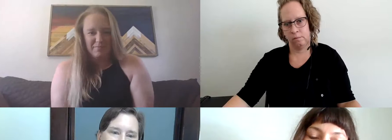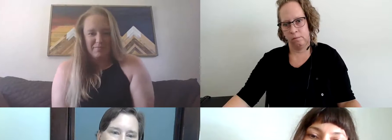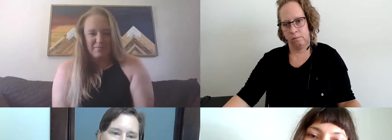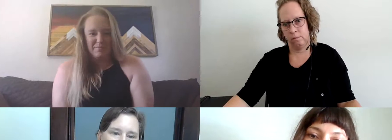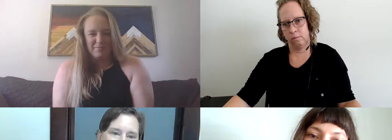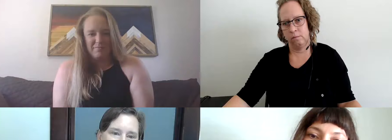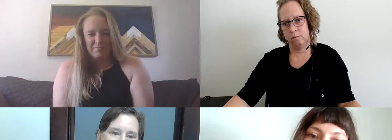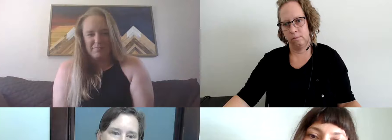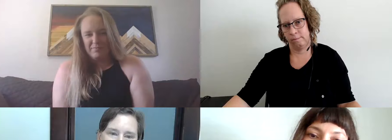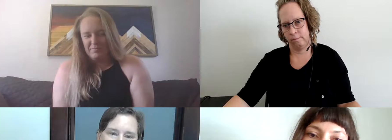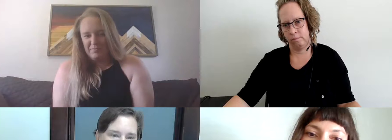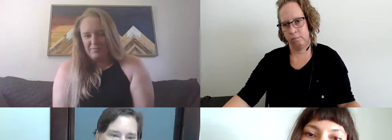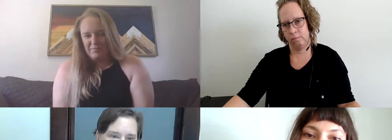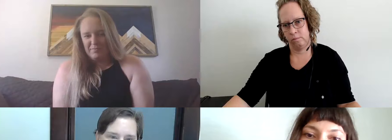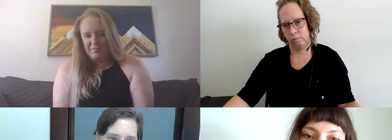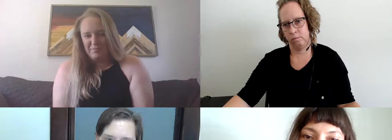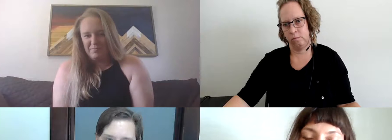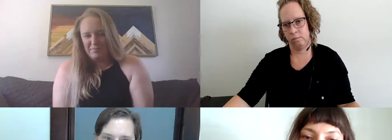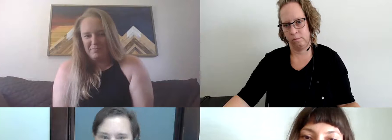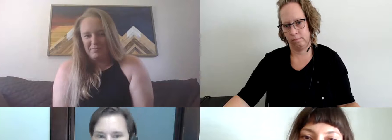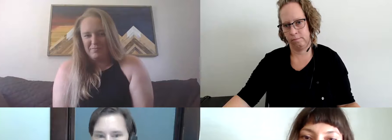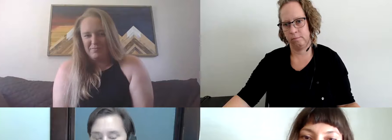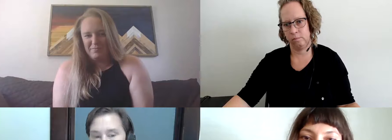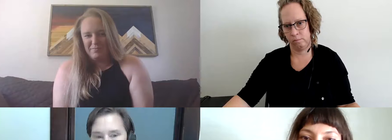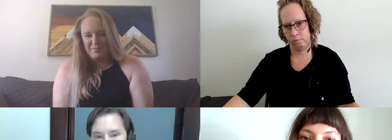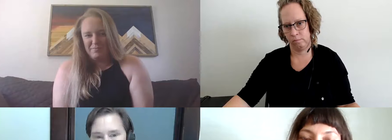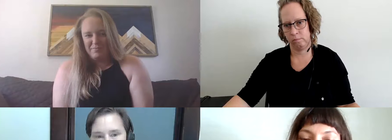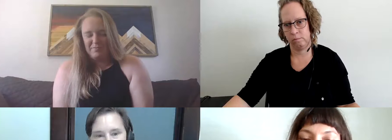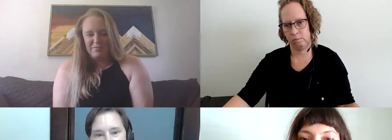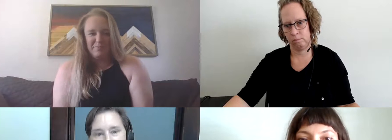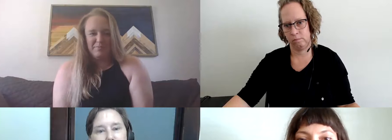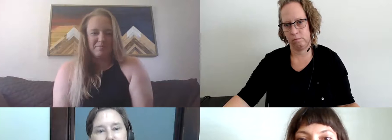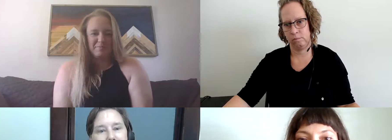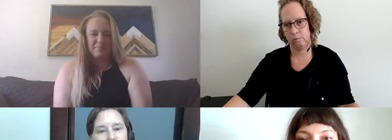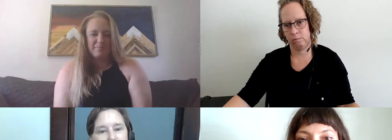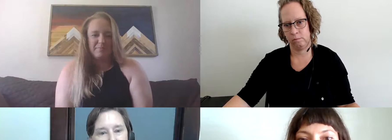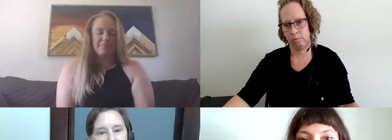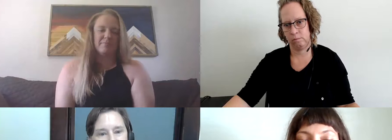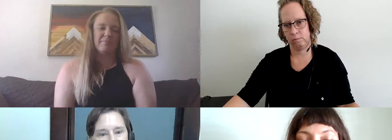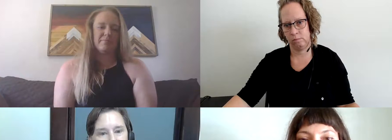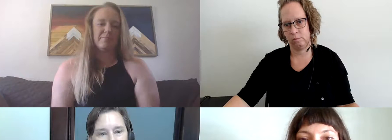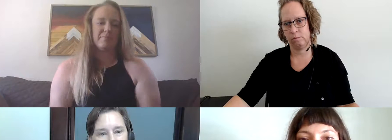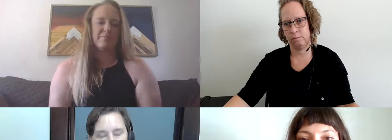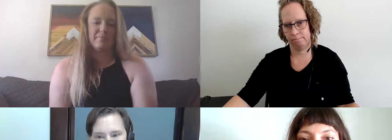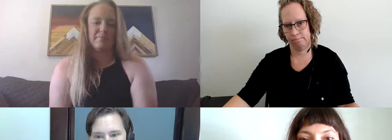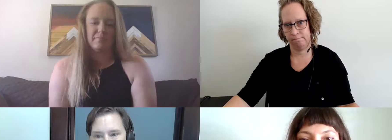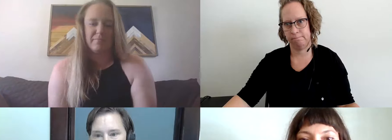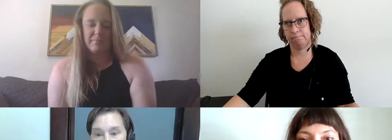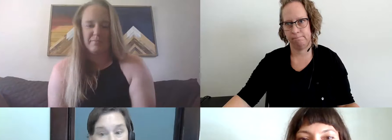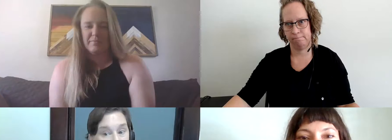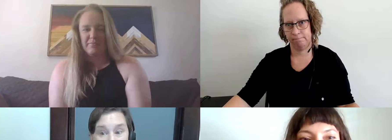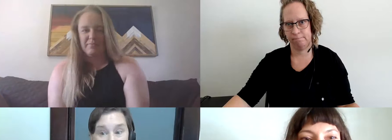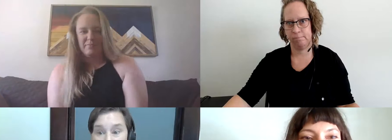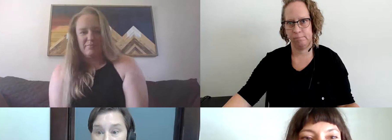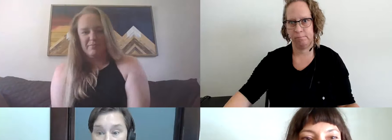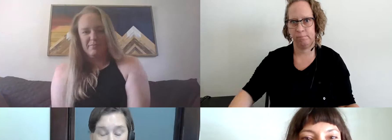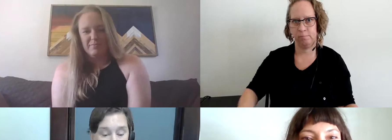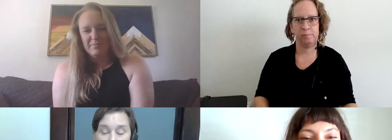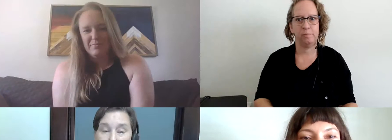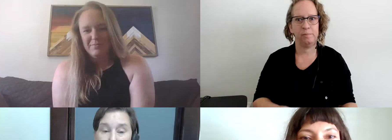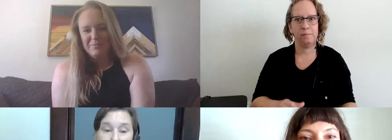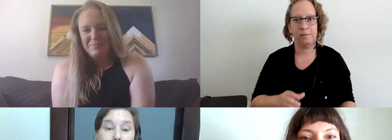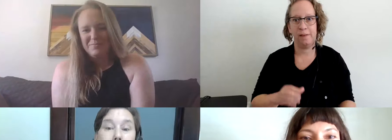Then finally, we also have something called TTY relay, which I'll go into later, but we have those 6 services and